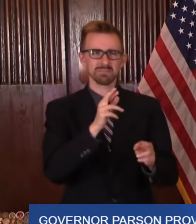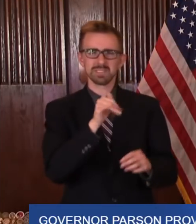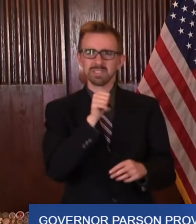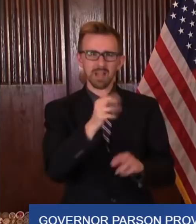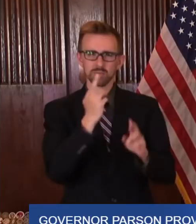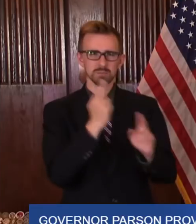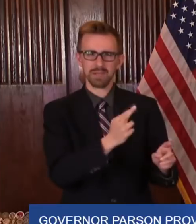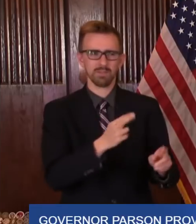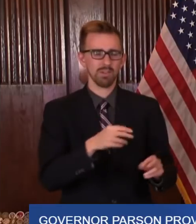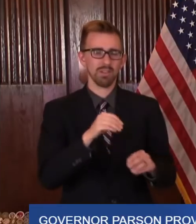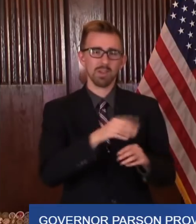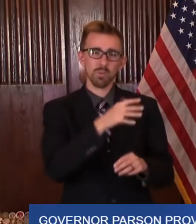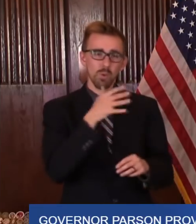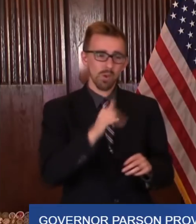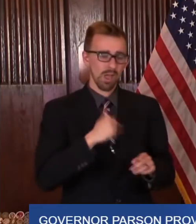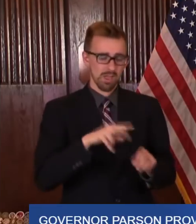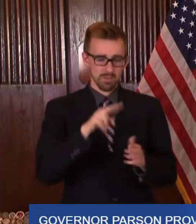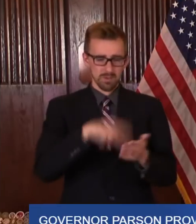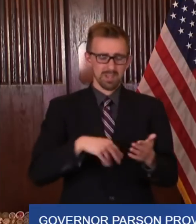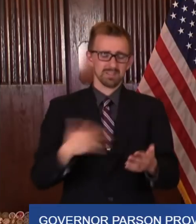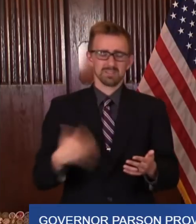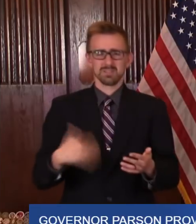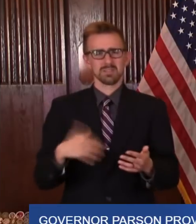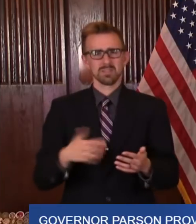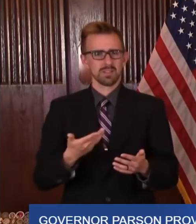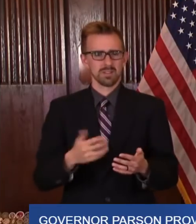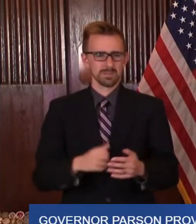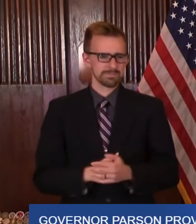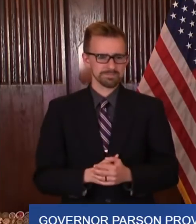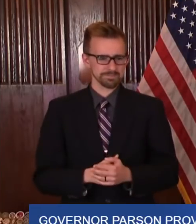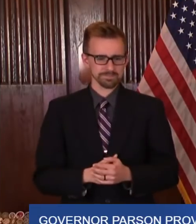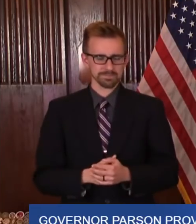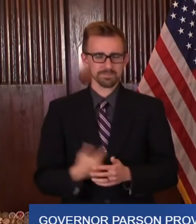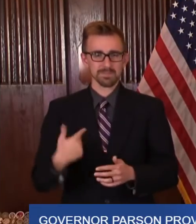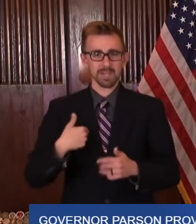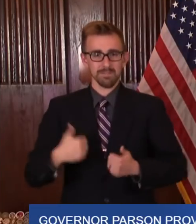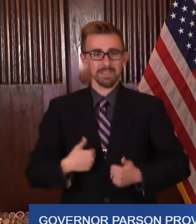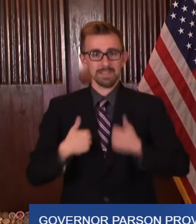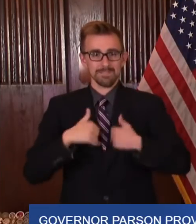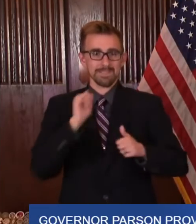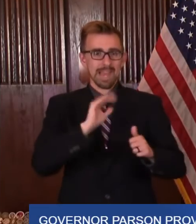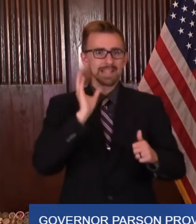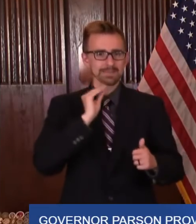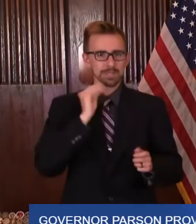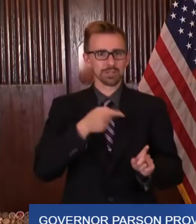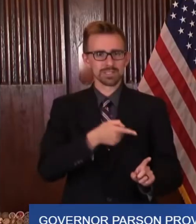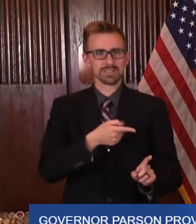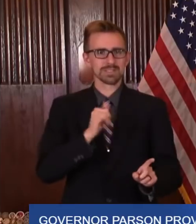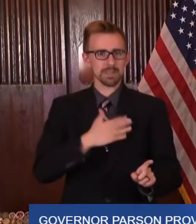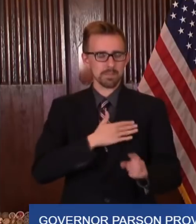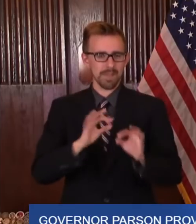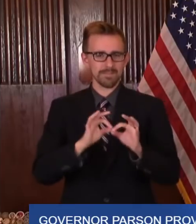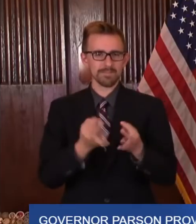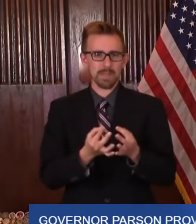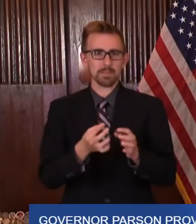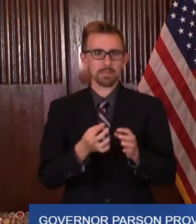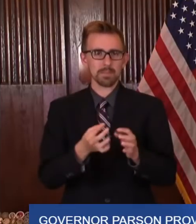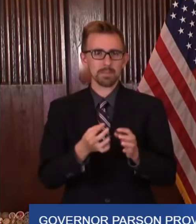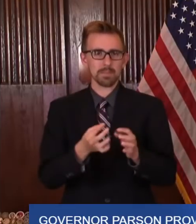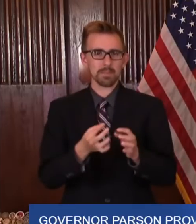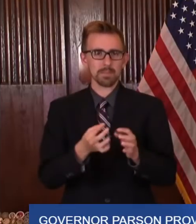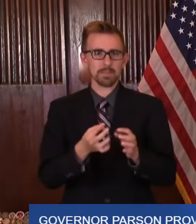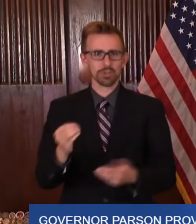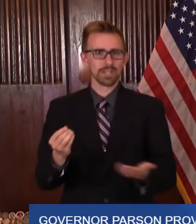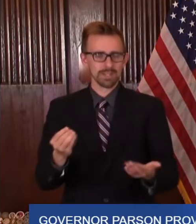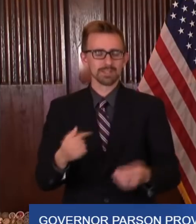in rural Missouri, even to the point, you know, and I've lived a life. That's my family comes from